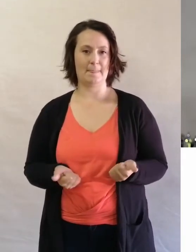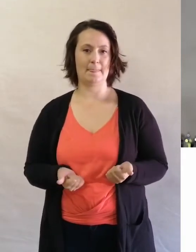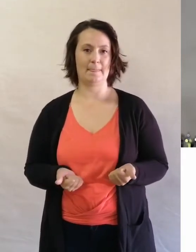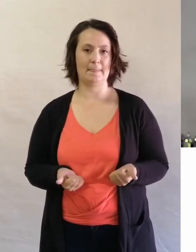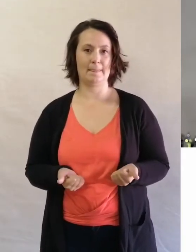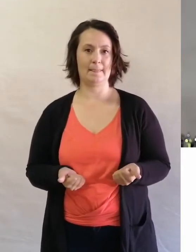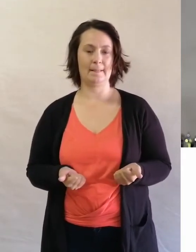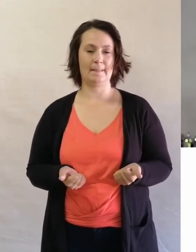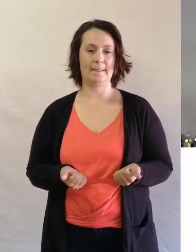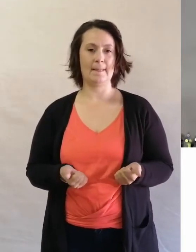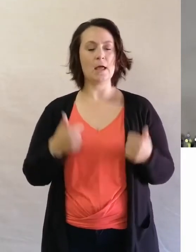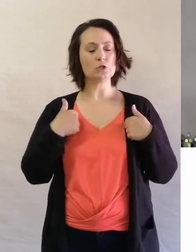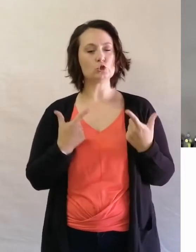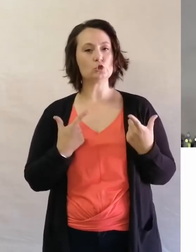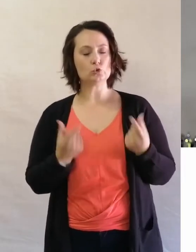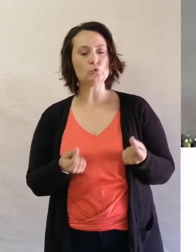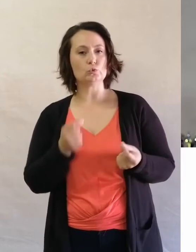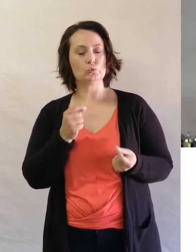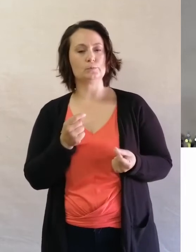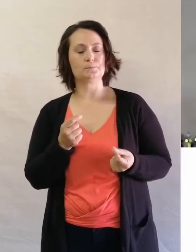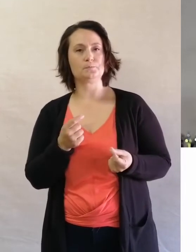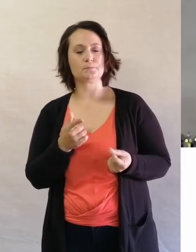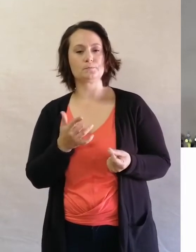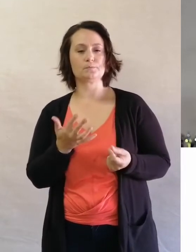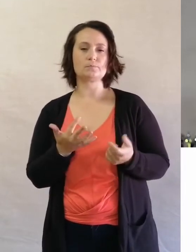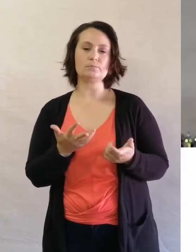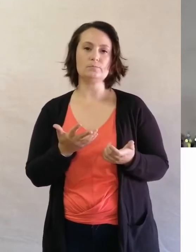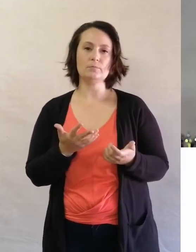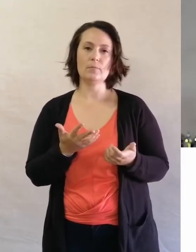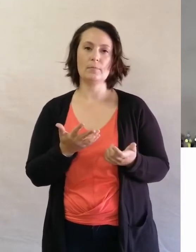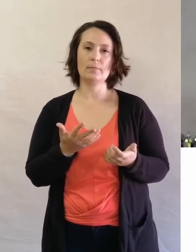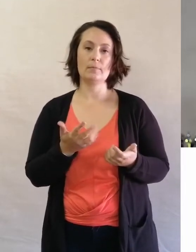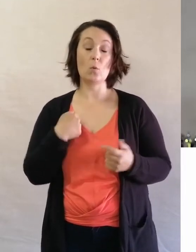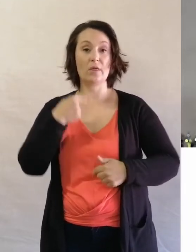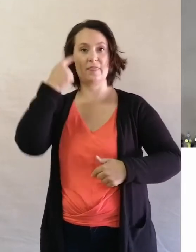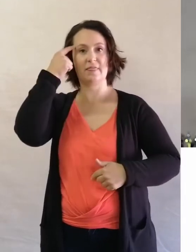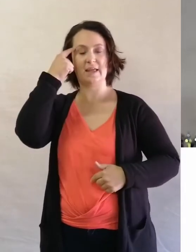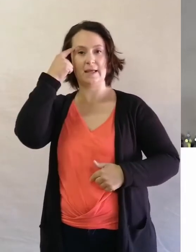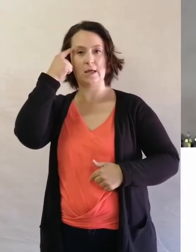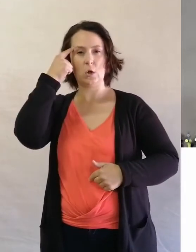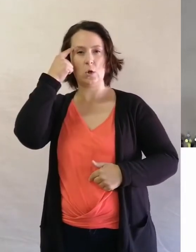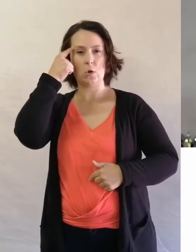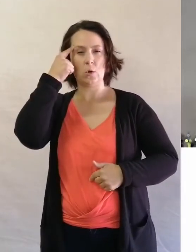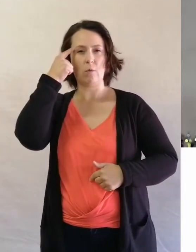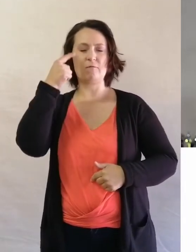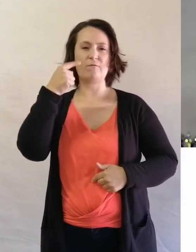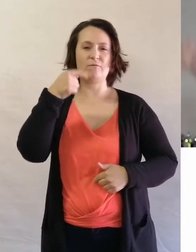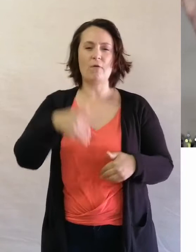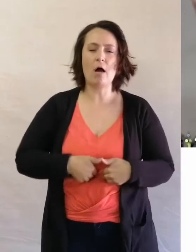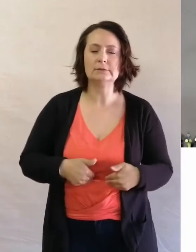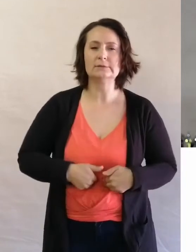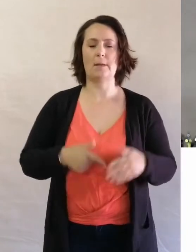We do it all the time. I think sometimes we think we've got to wait until, you know, we fasted and prayed for like 40 days